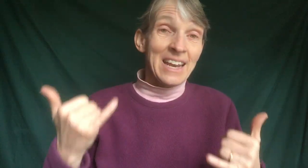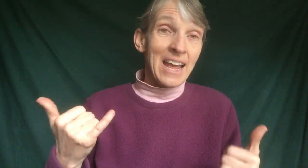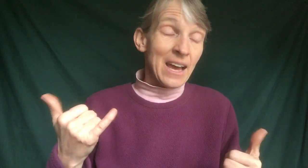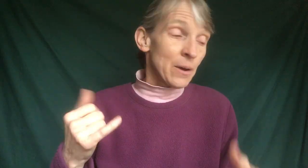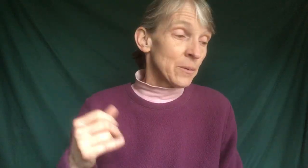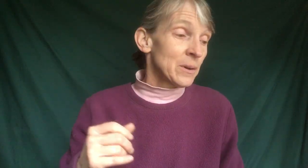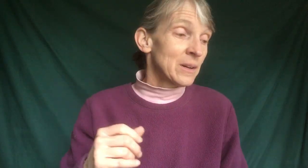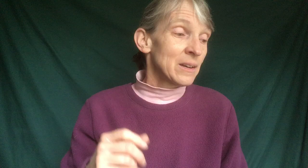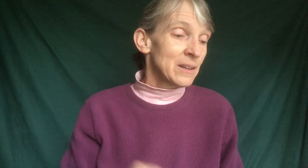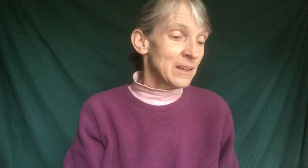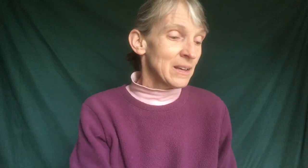Now,